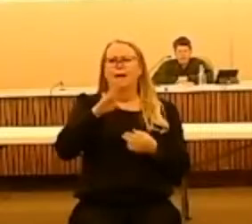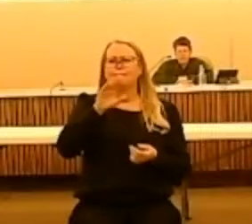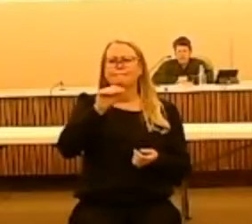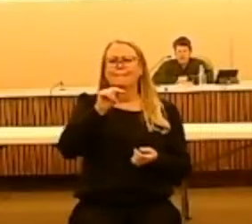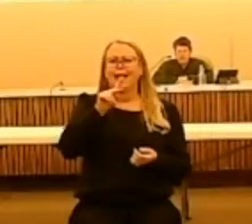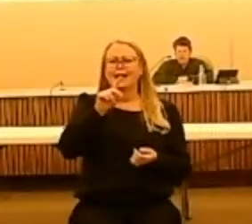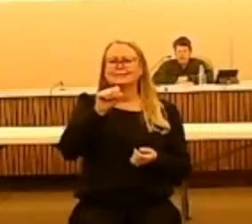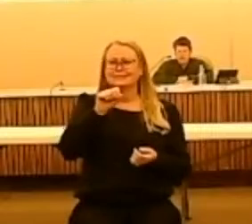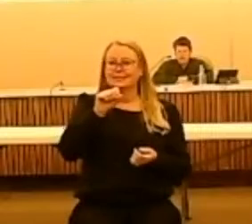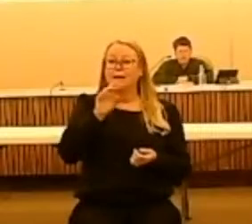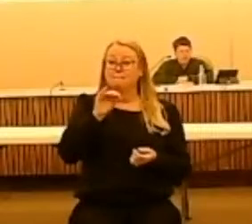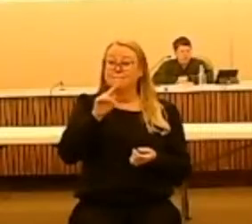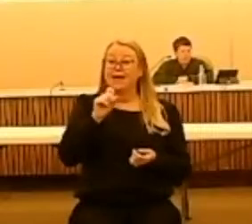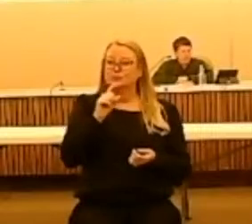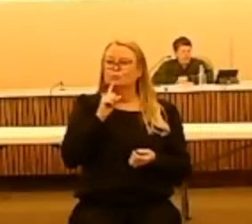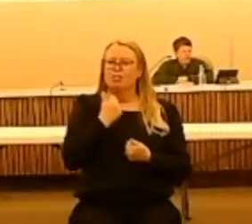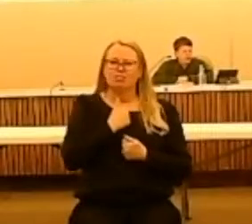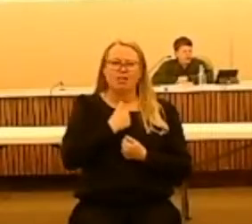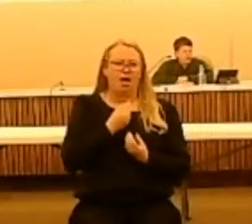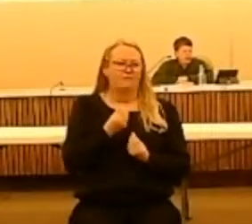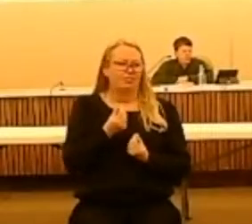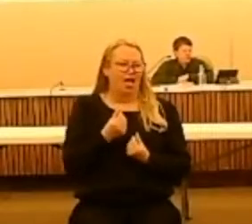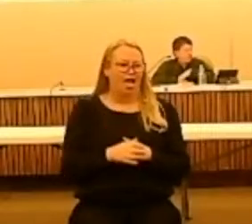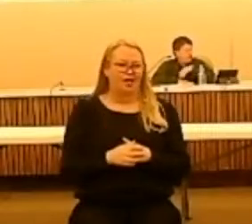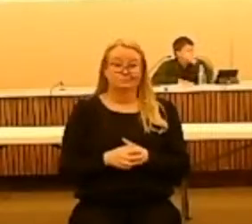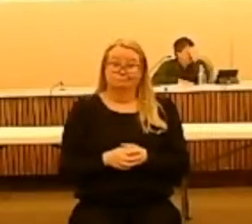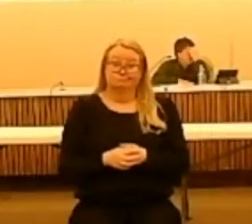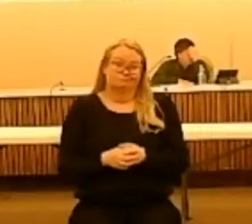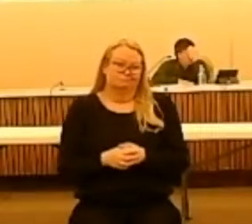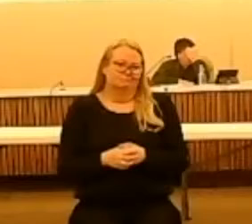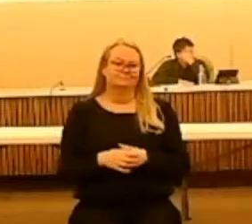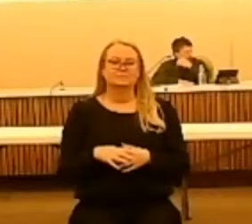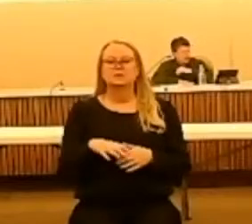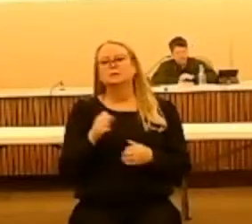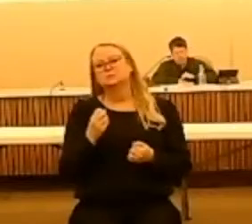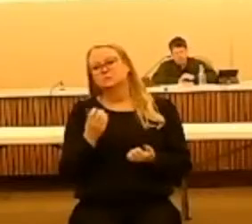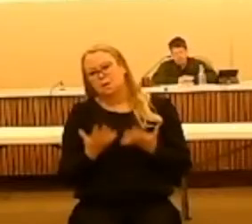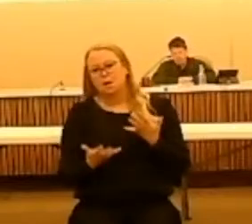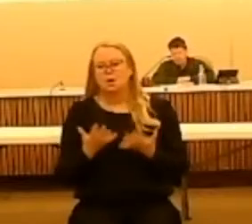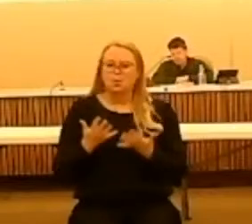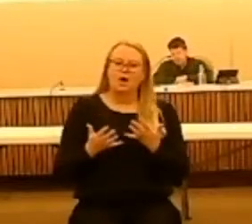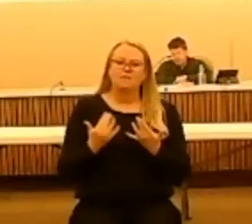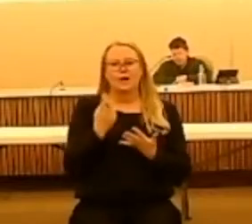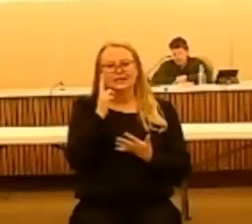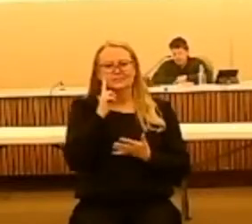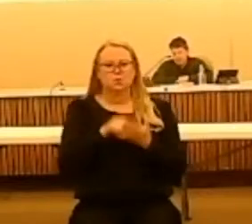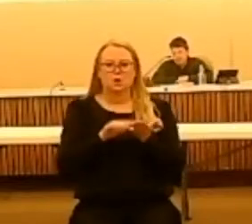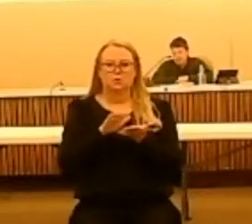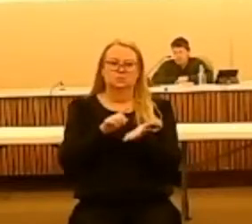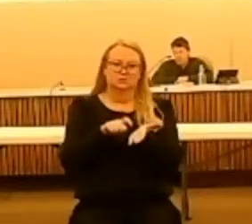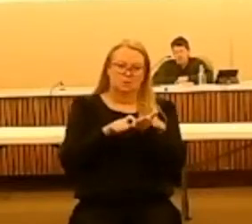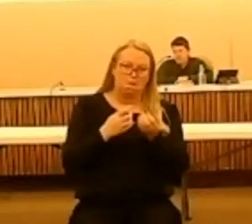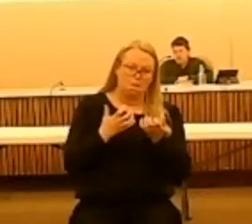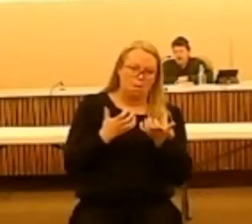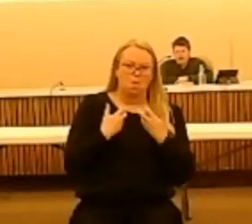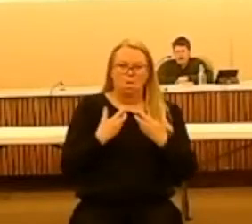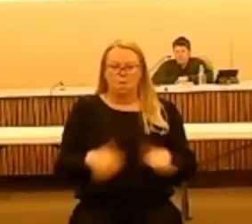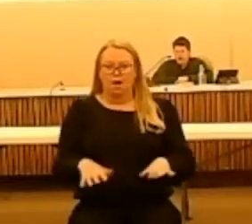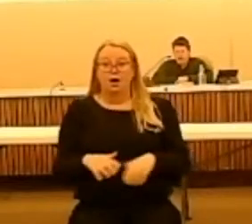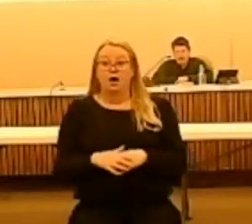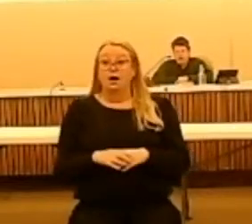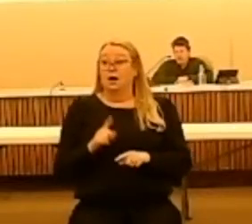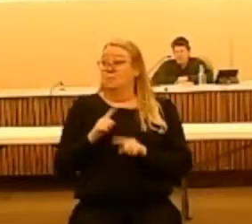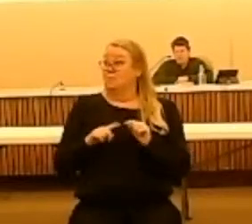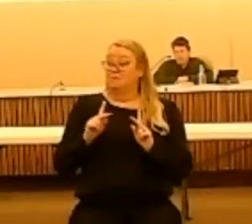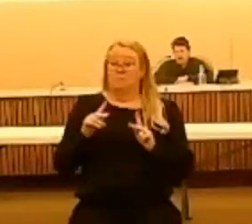land. So if he's got that leverage, he may not be able to donate it at this time, but we're always happy to have him